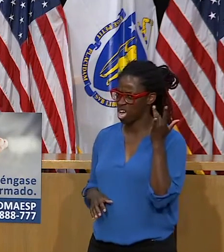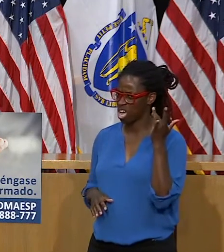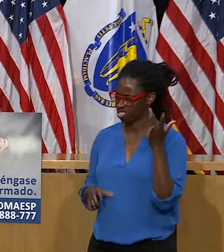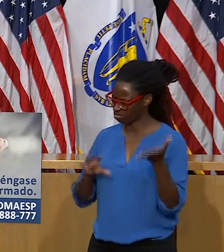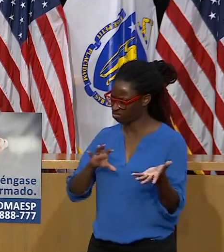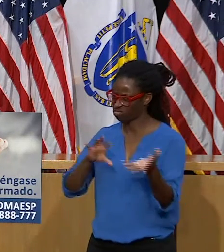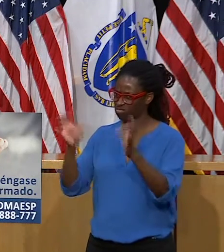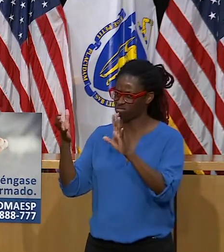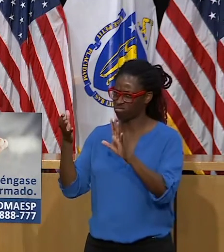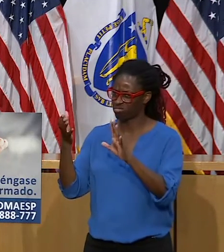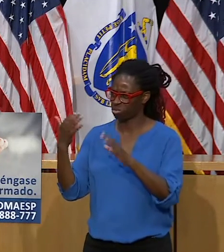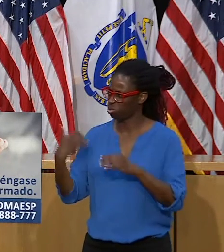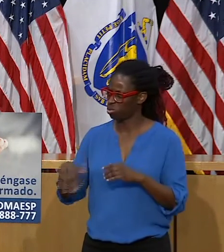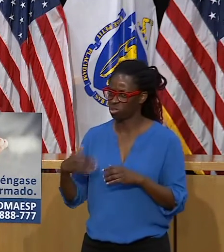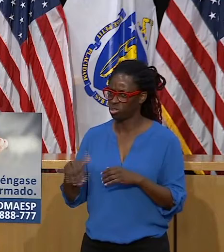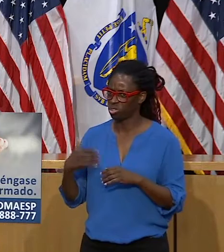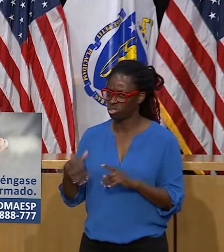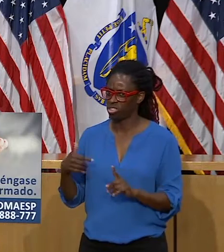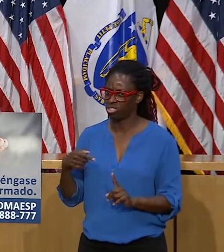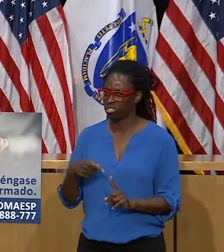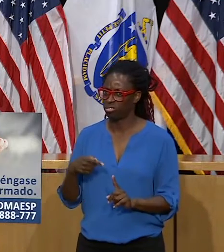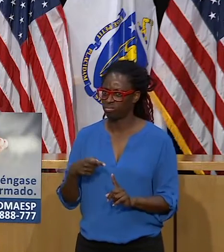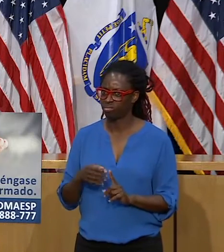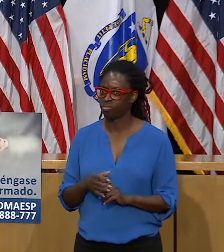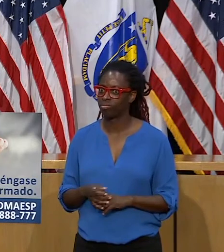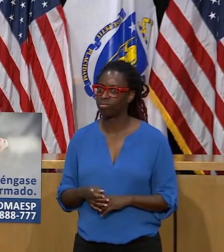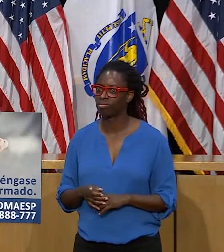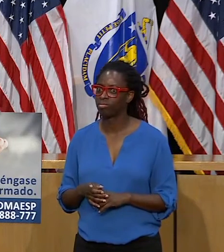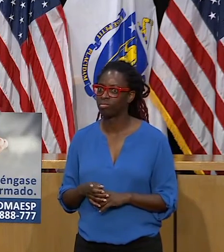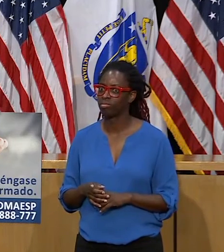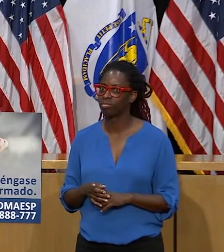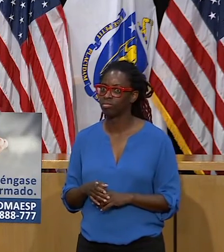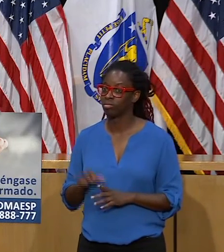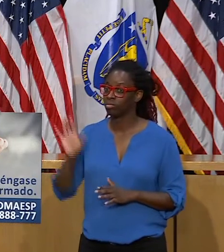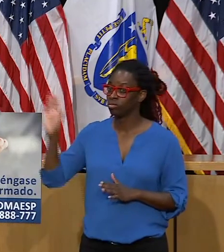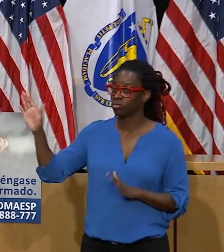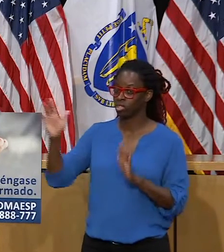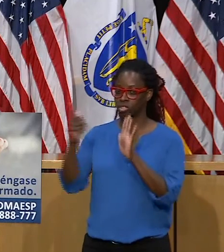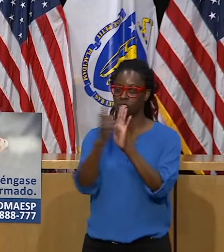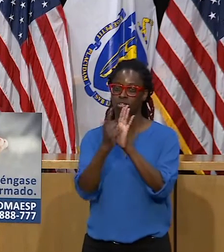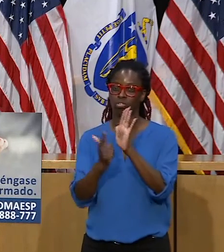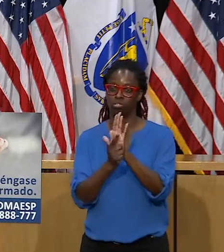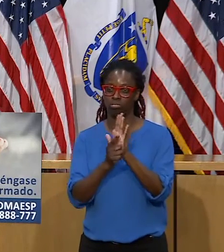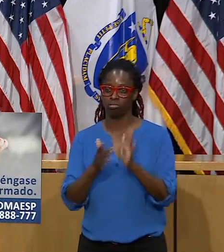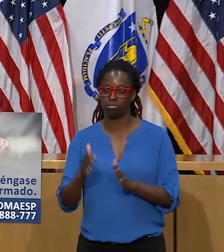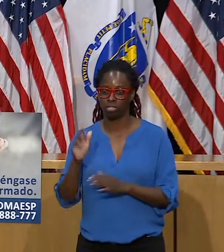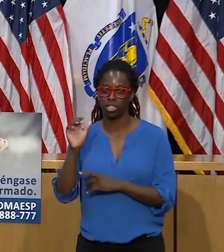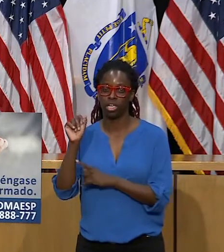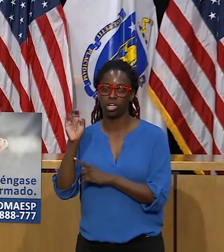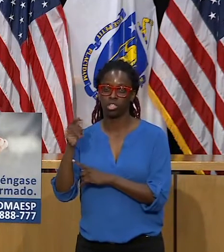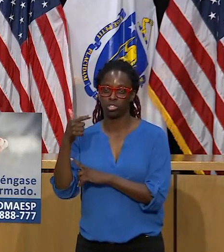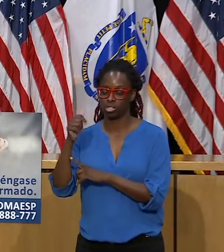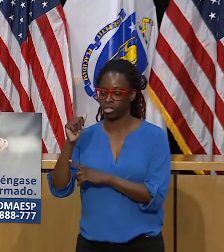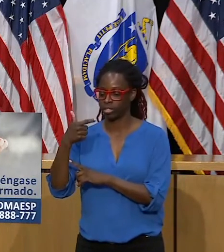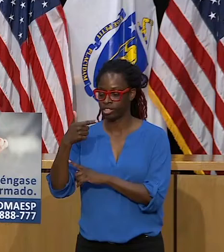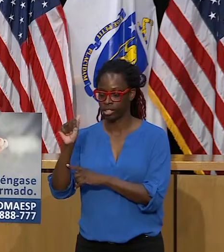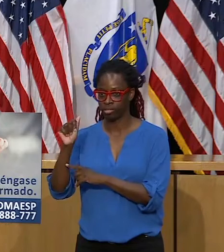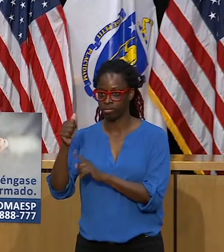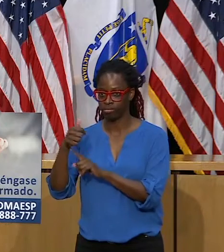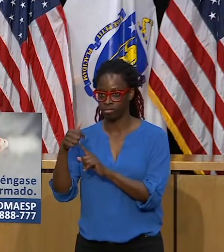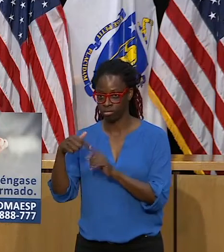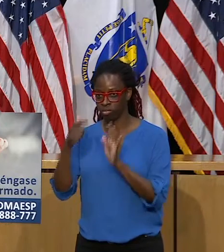General also had that question. What would you say to those people? First of all, several of those reforms are ones